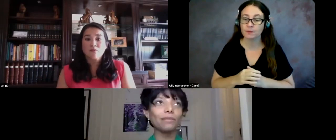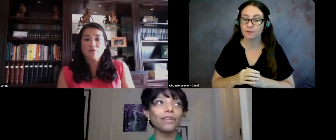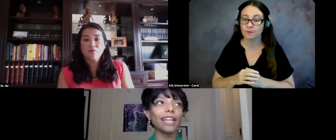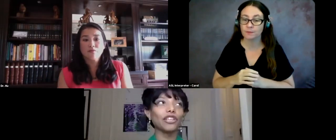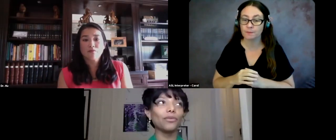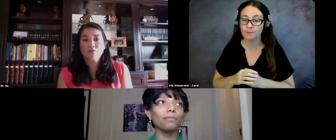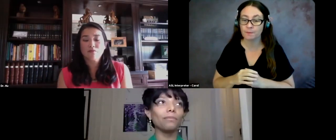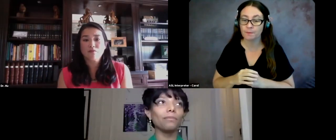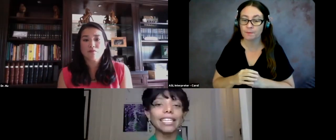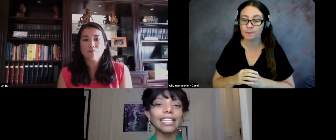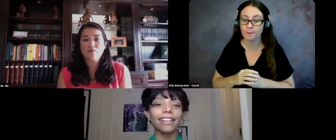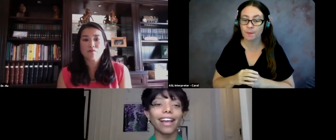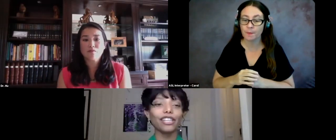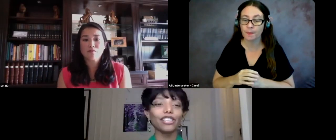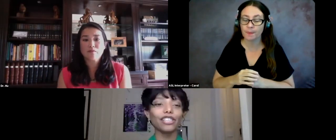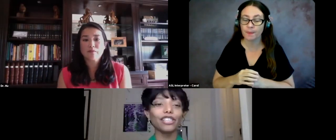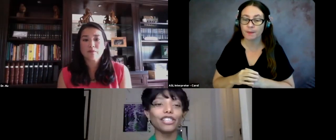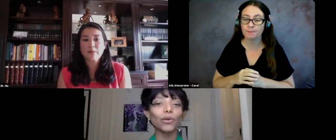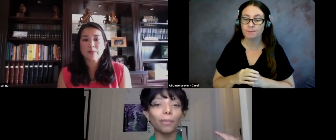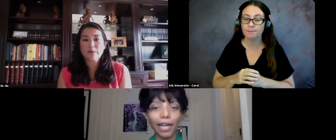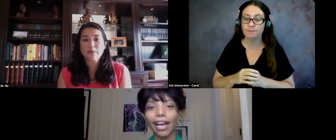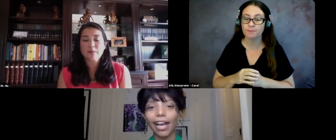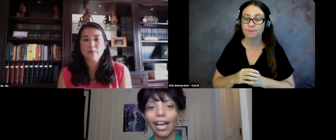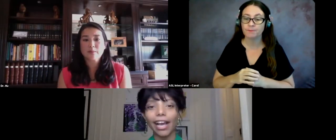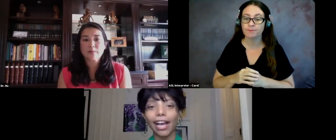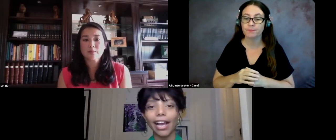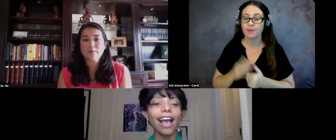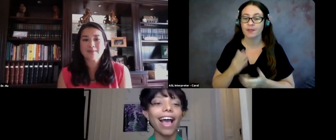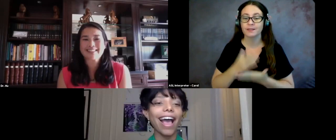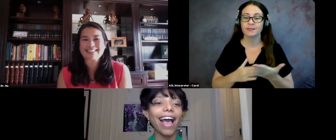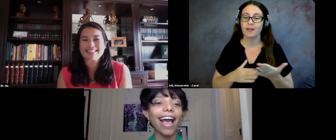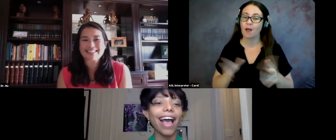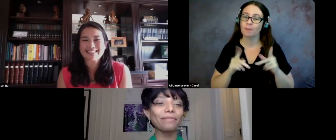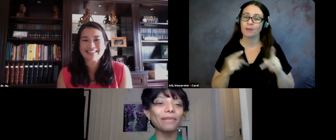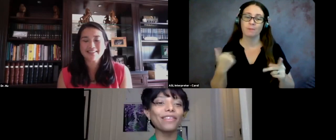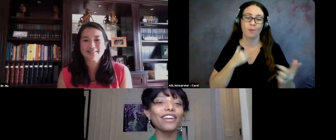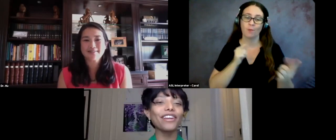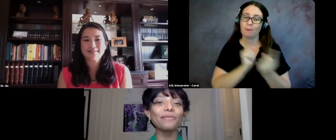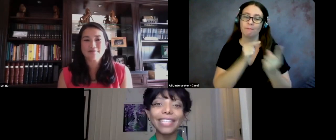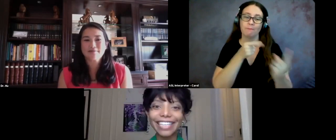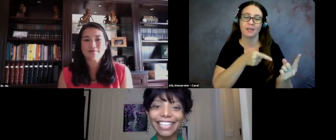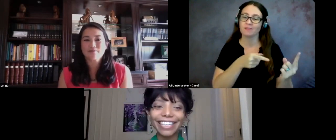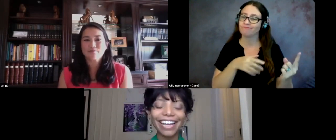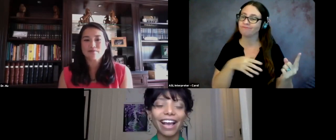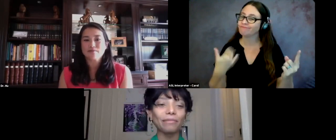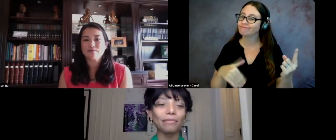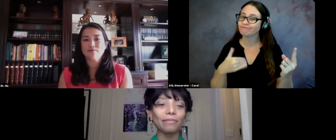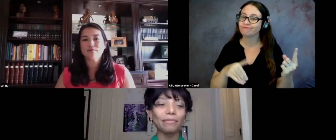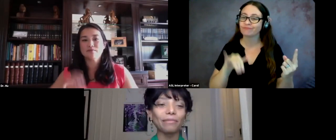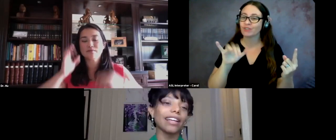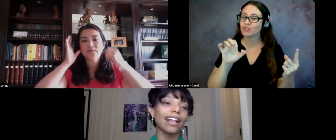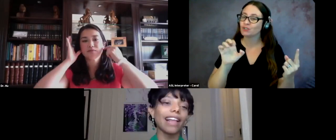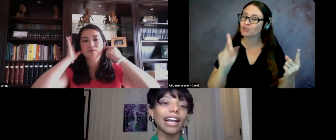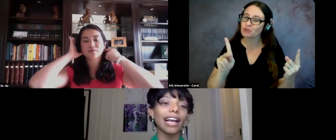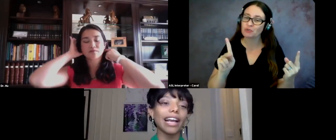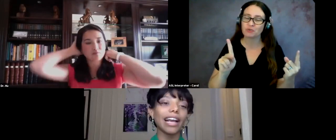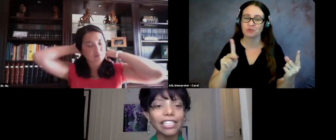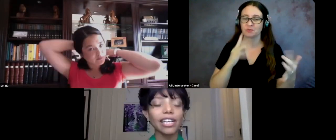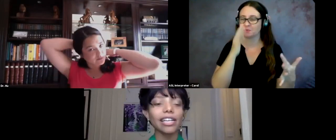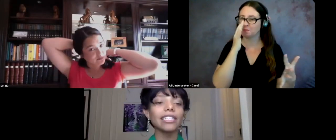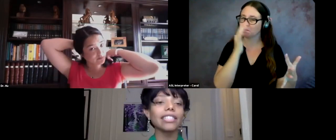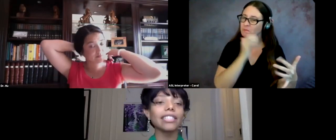there are people that you meet that are total buttheads. And people that are mean, and people that